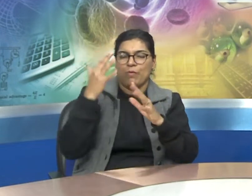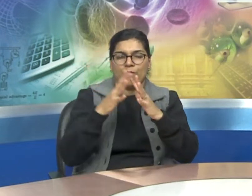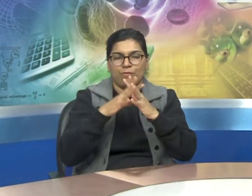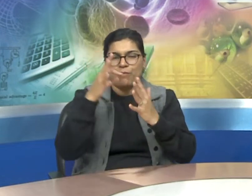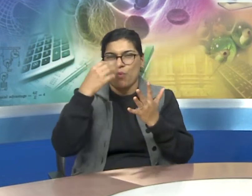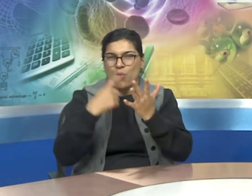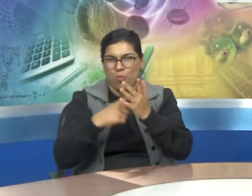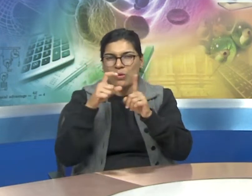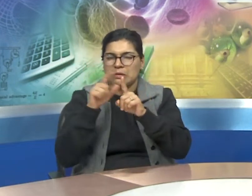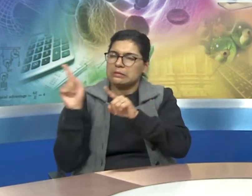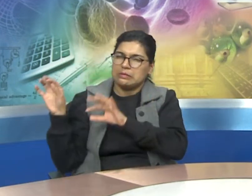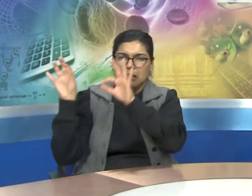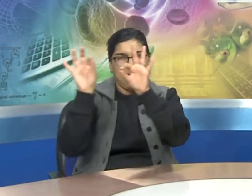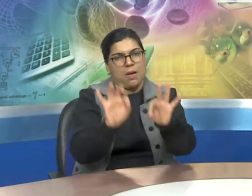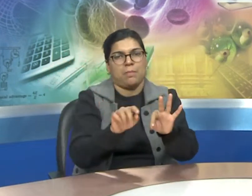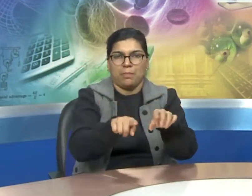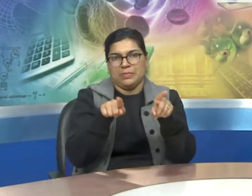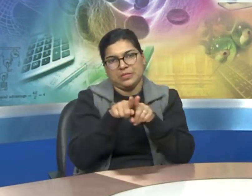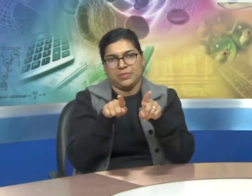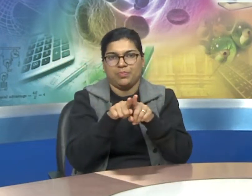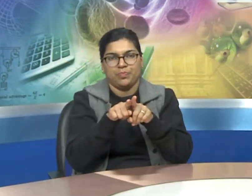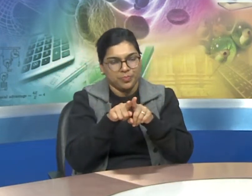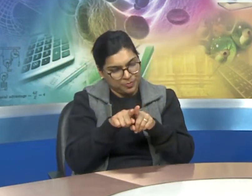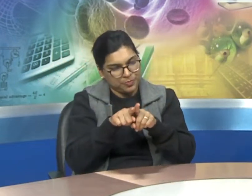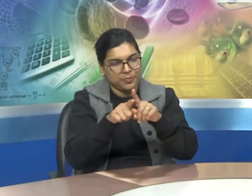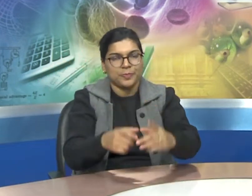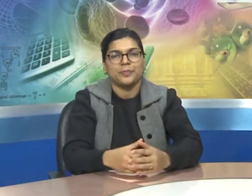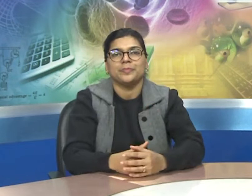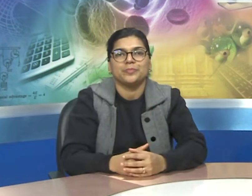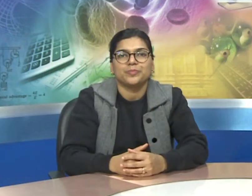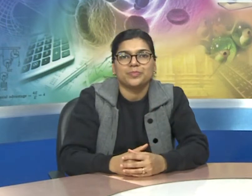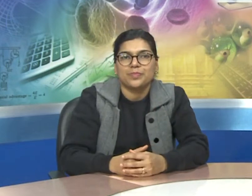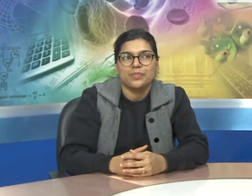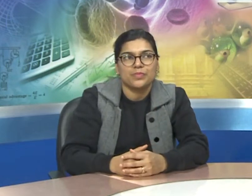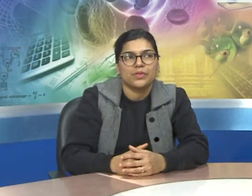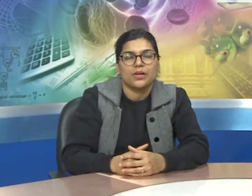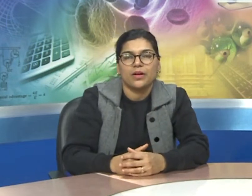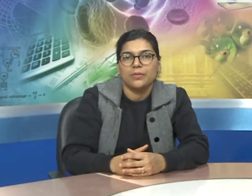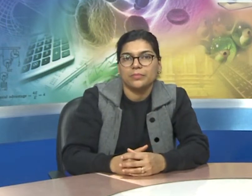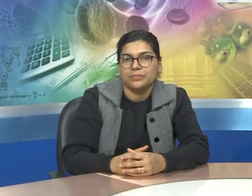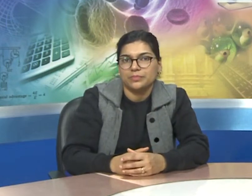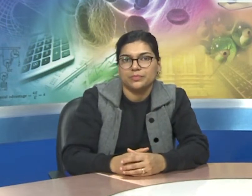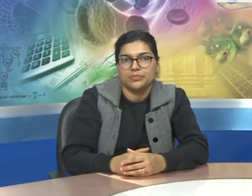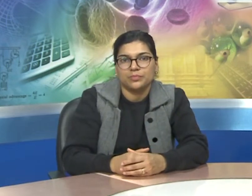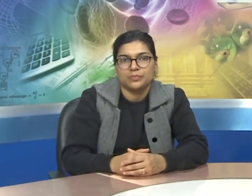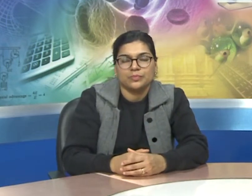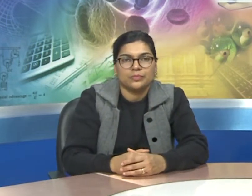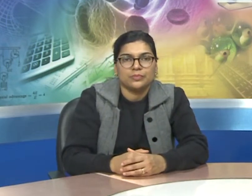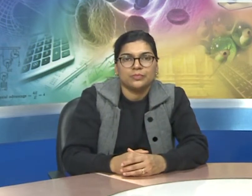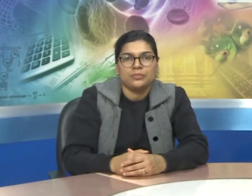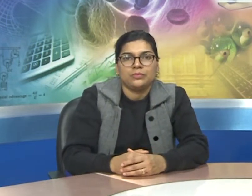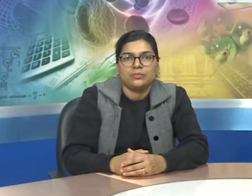tick mark, it can be a box, it can be a round shape. So there are various templates which are